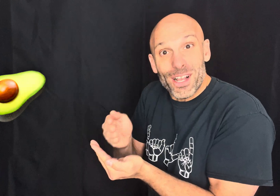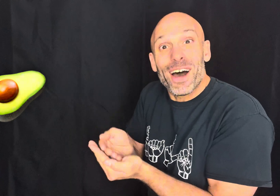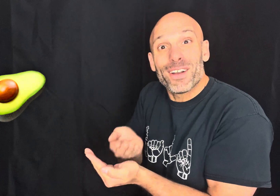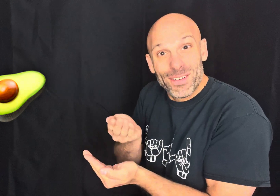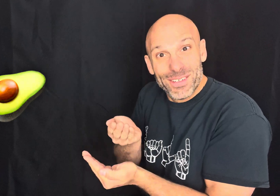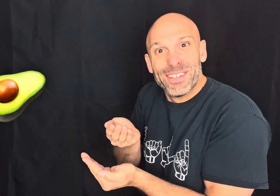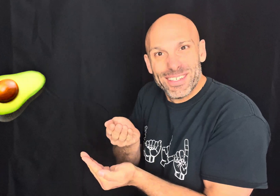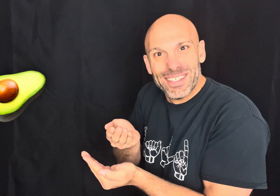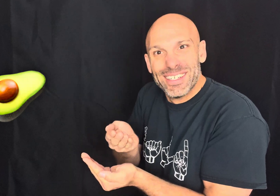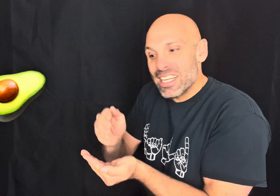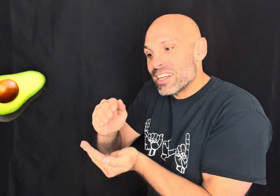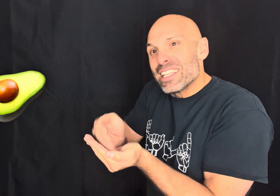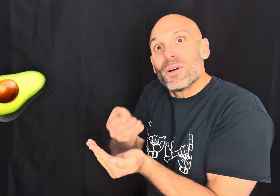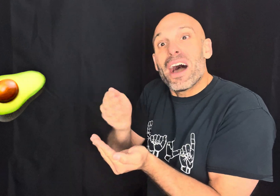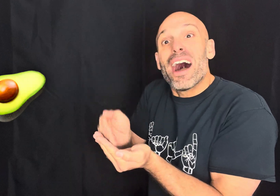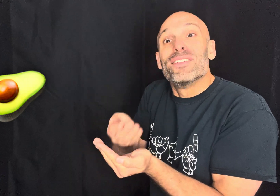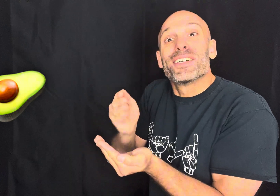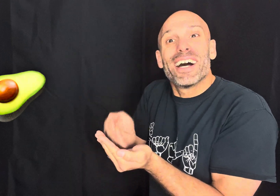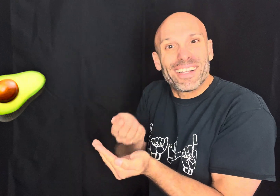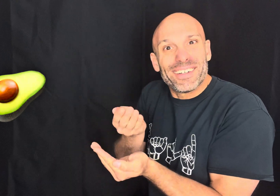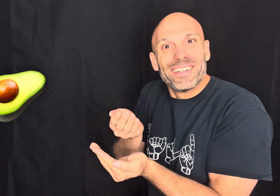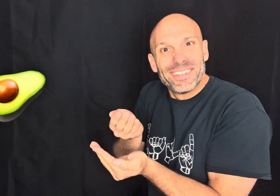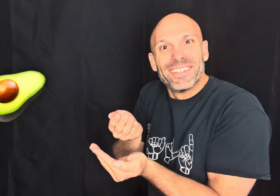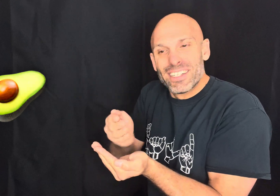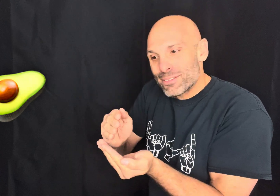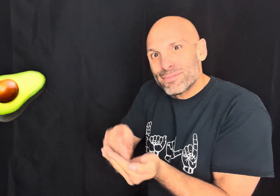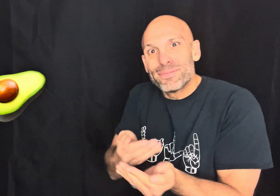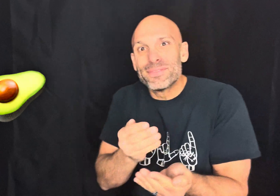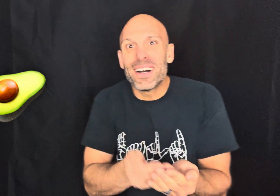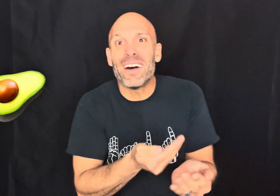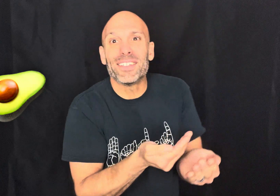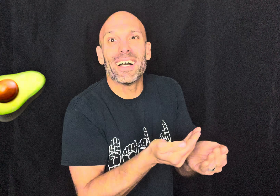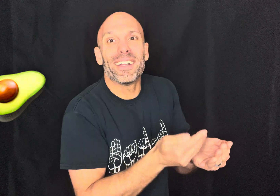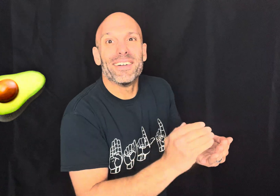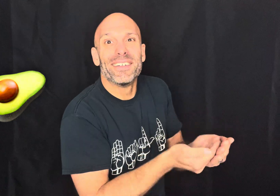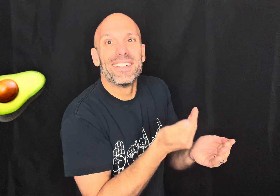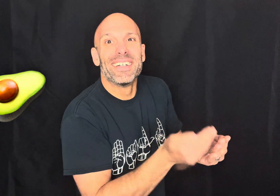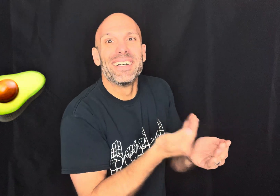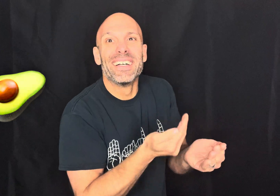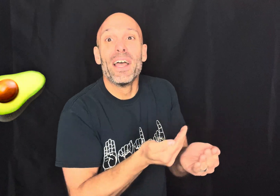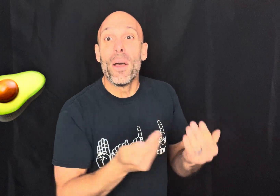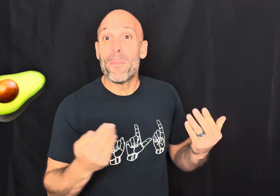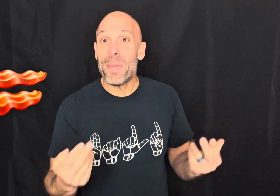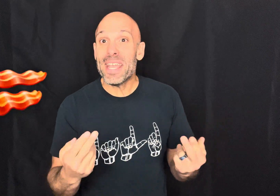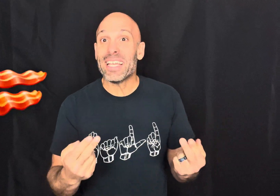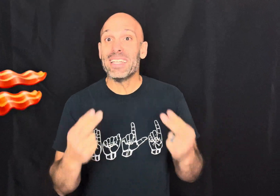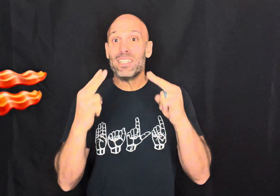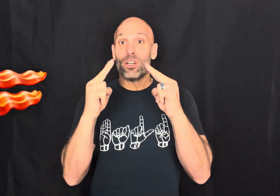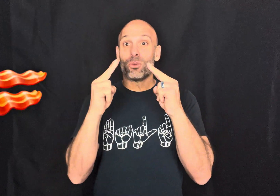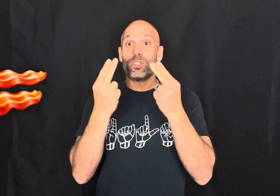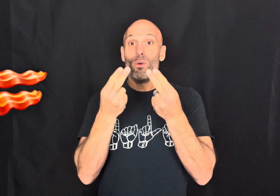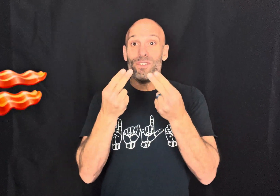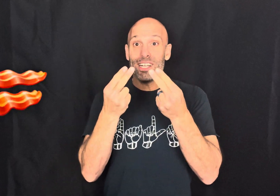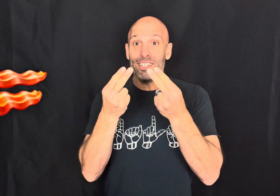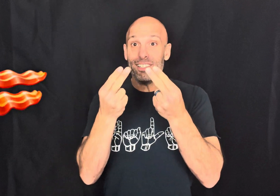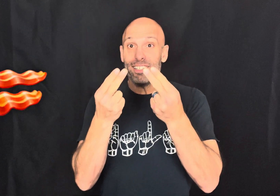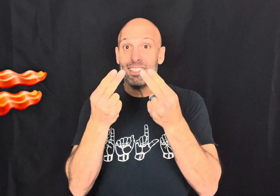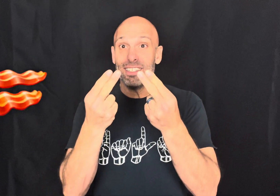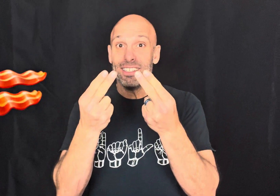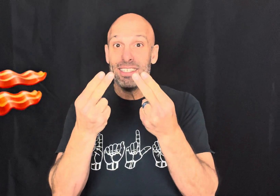avocado. Okay, so avocado, avocado. Bacon goes with two fingers